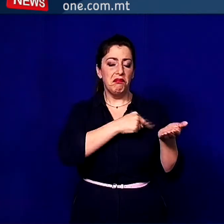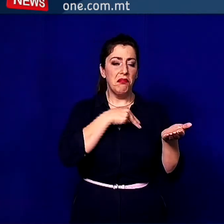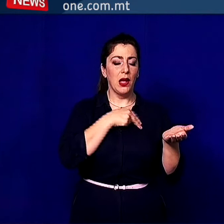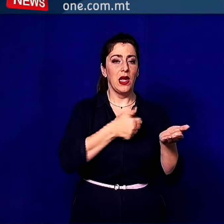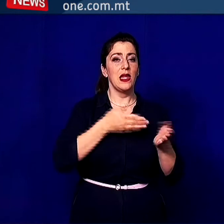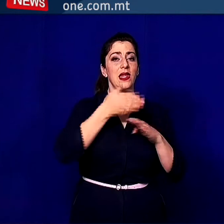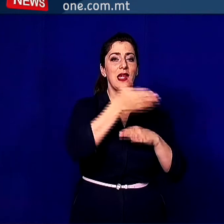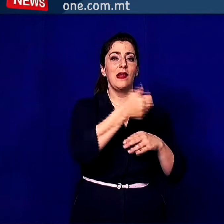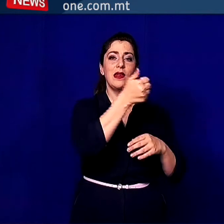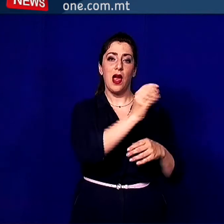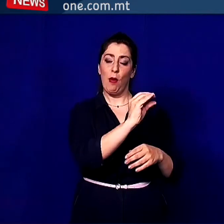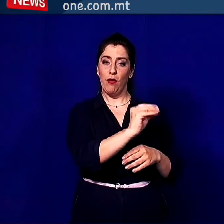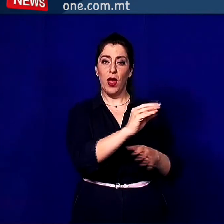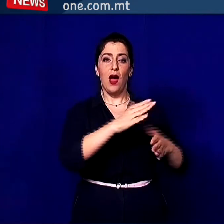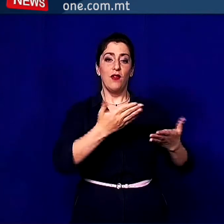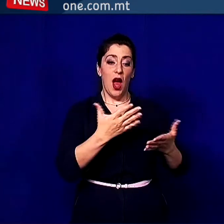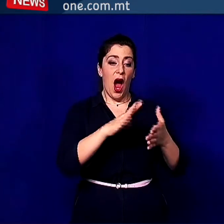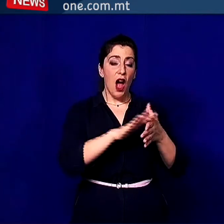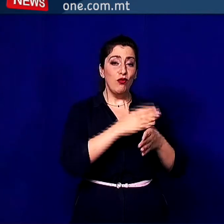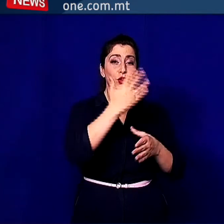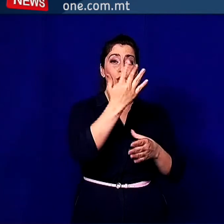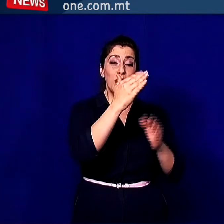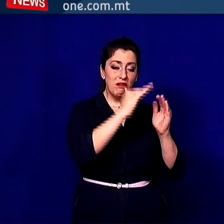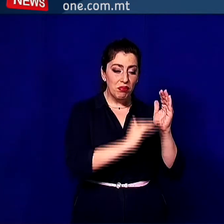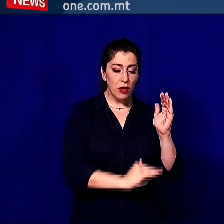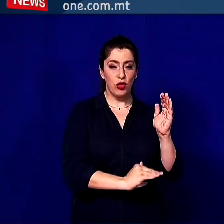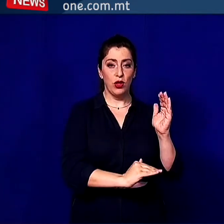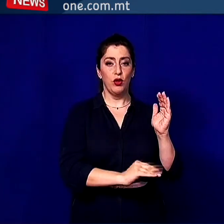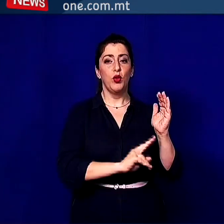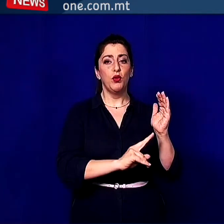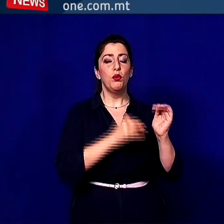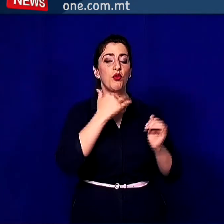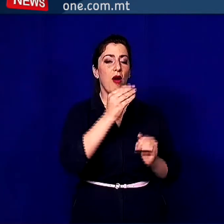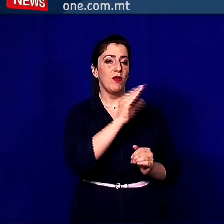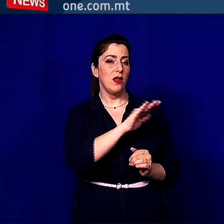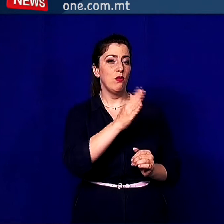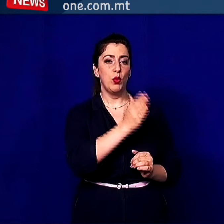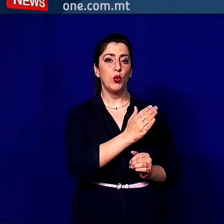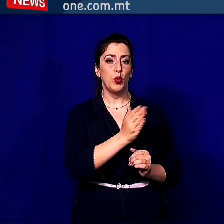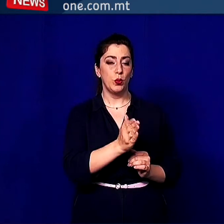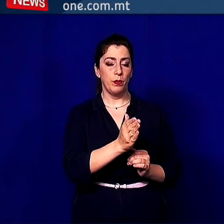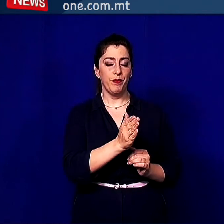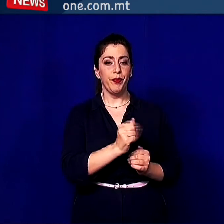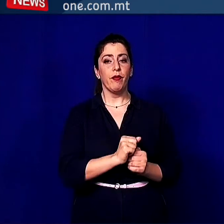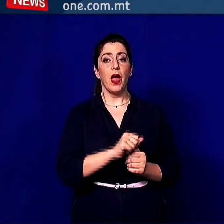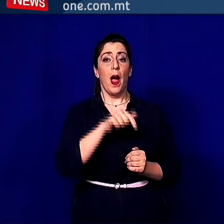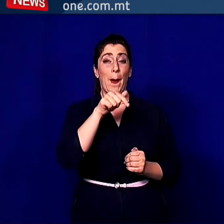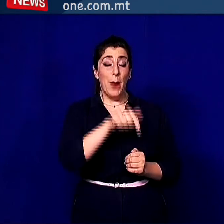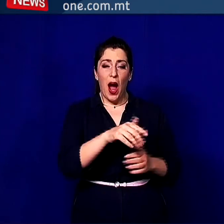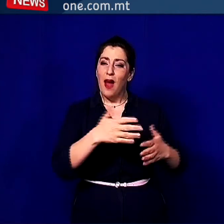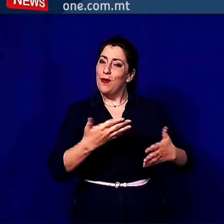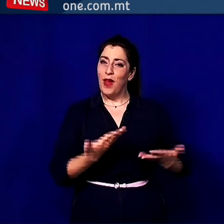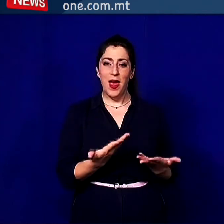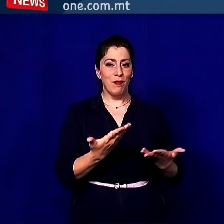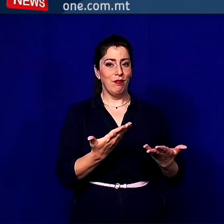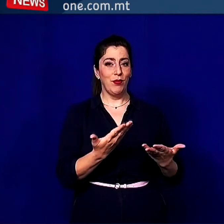sforz tal-miżuri kollha li ttieħdu u anke sforz li jkun hemm kollaborazzjoni mill-pubbliku. U minn hawn dejjem nappella